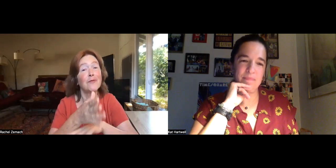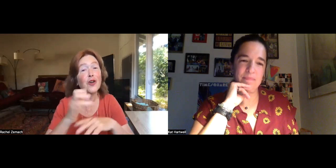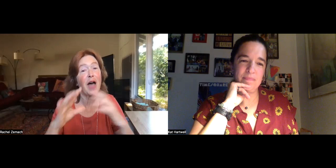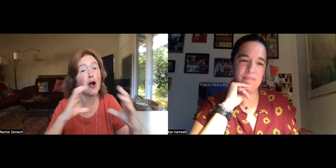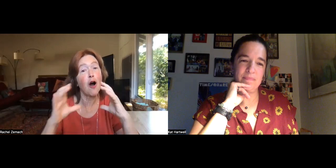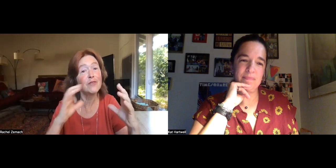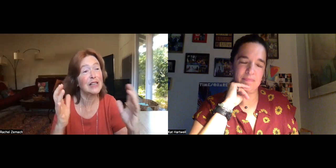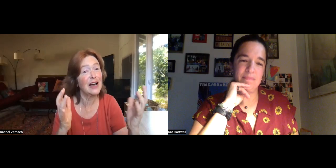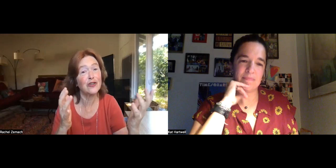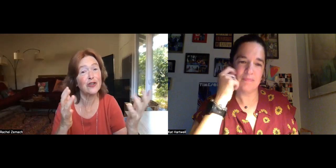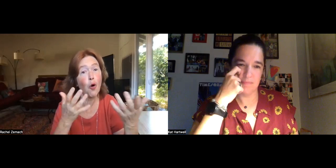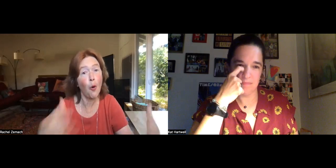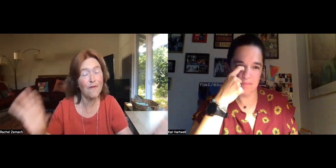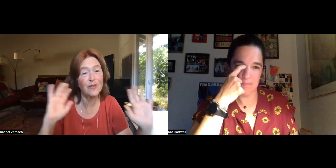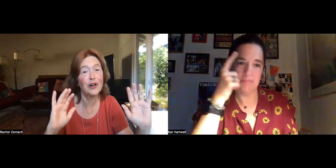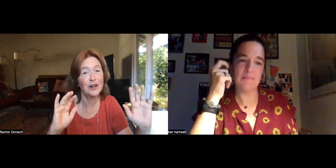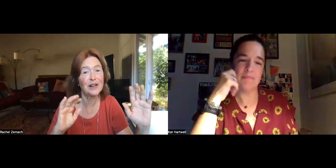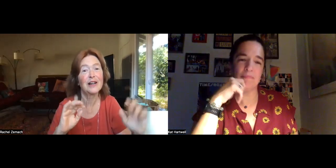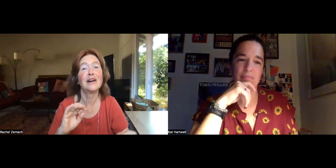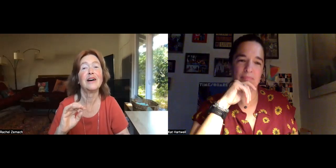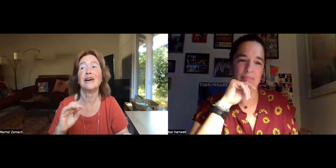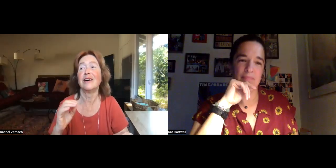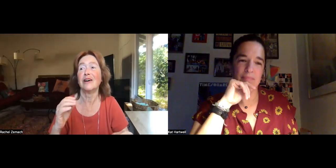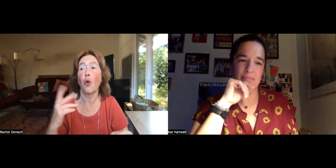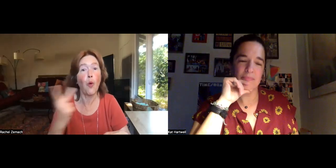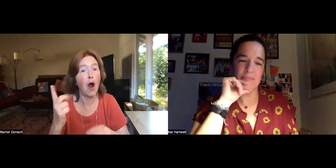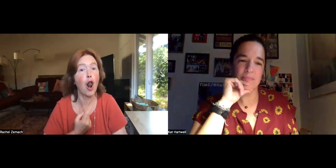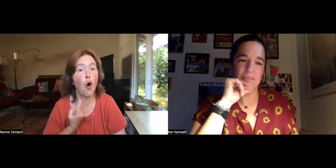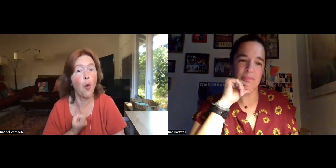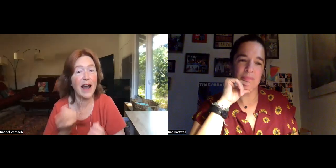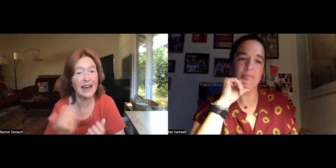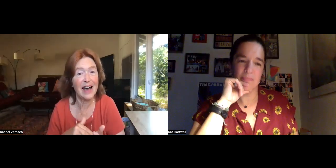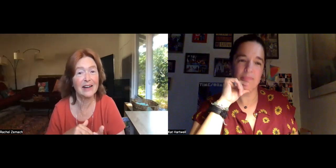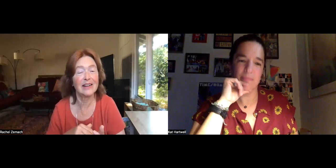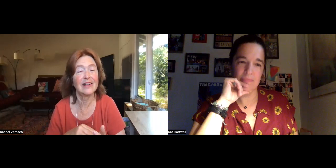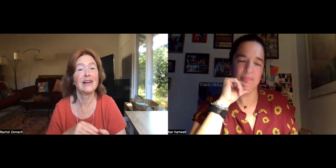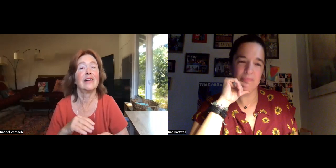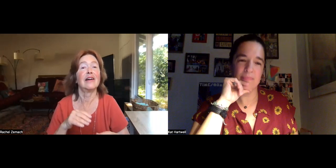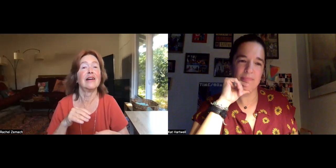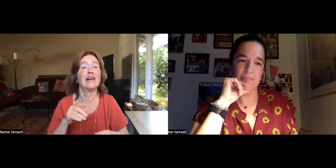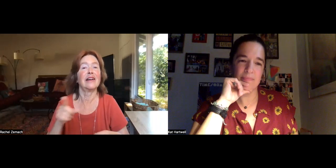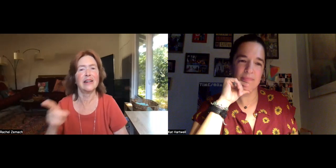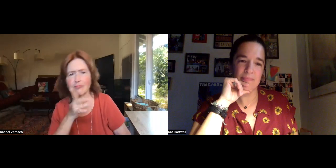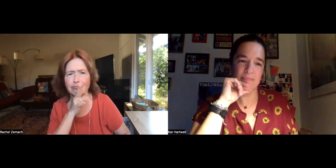after that conversation, ooh, we are alone again. He,